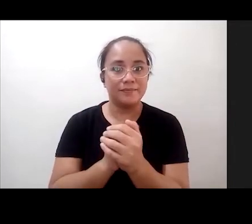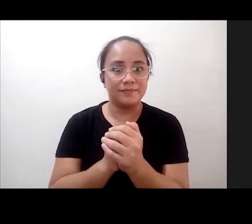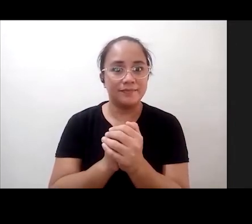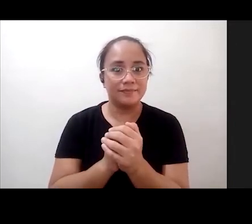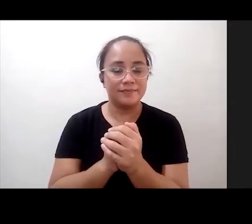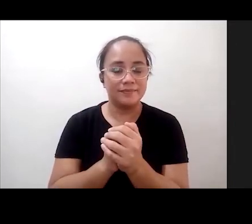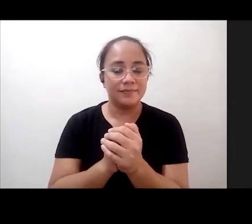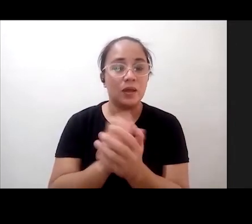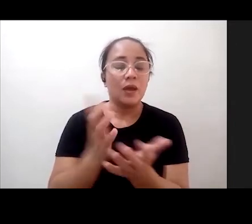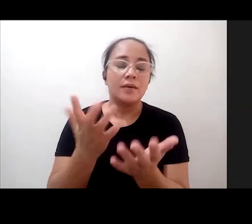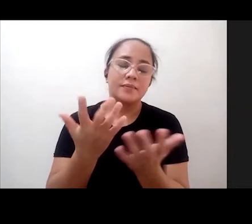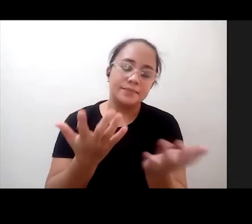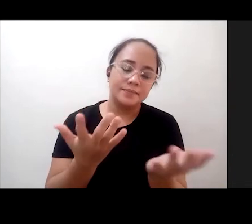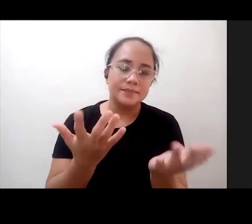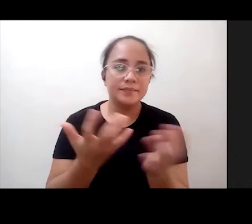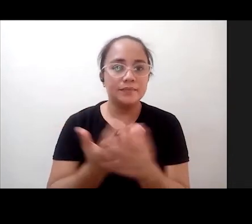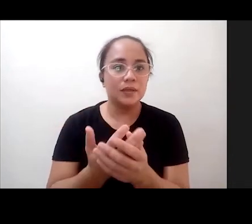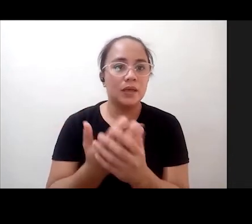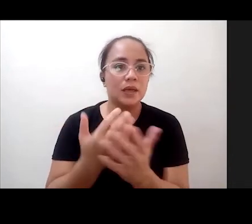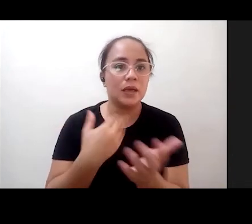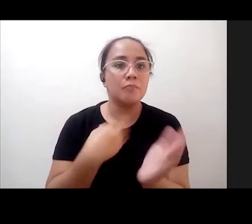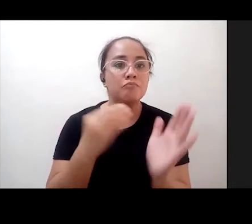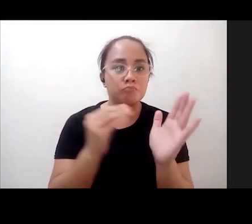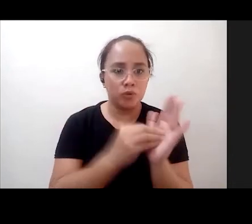Well, put it together.